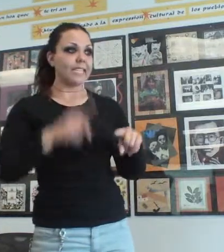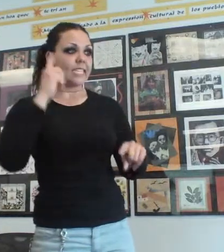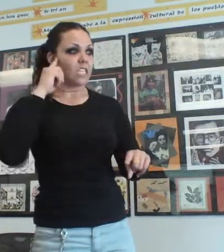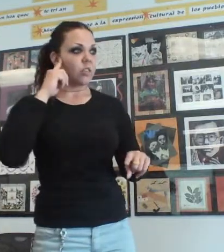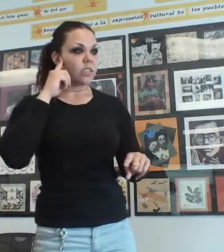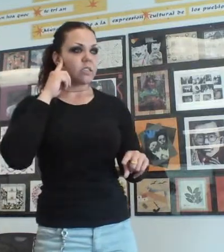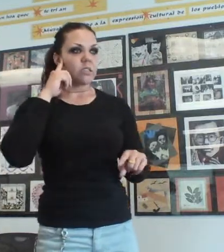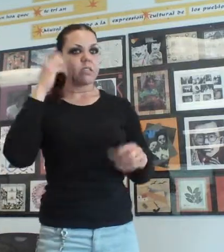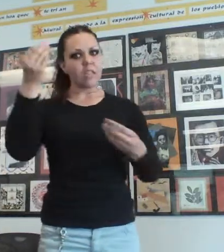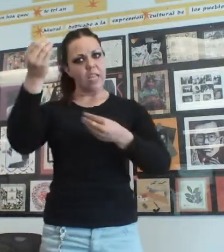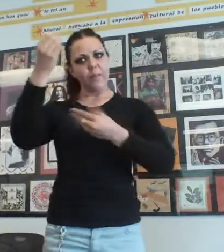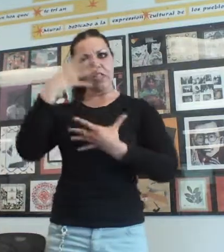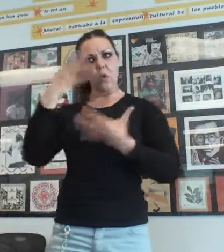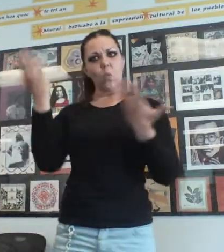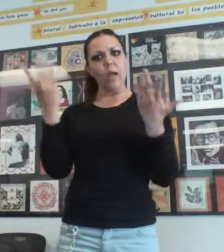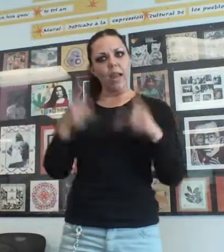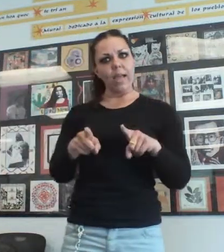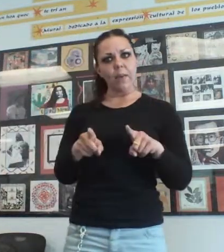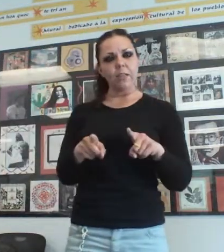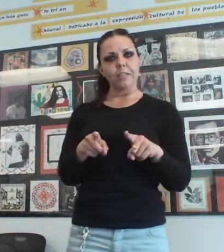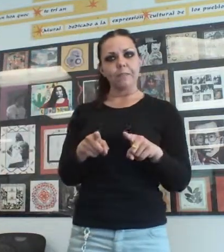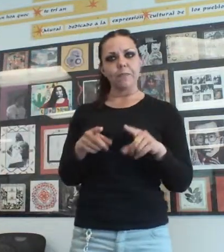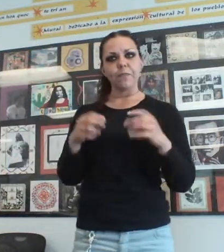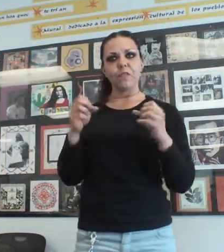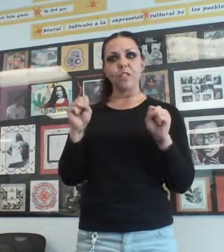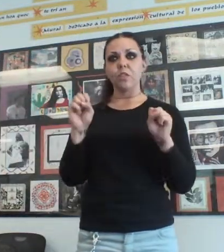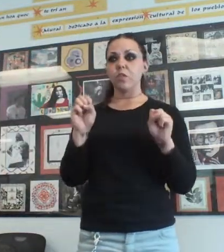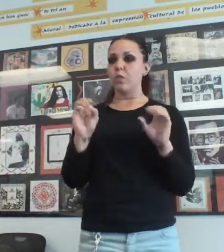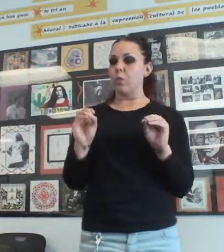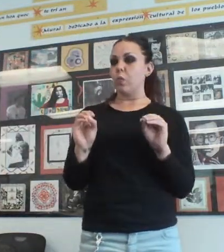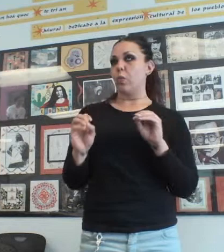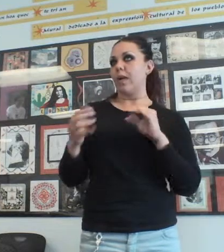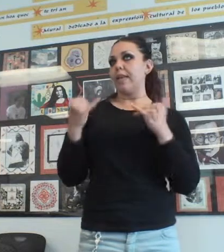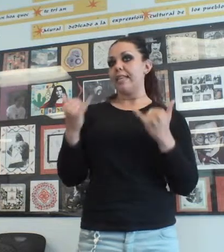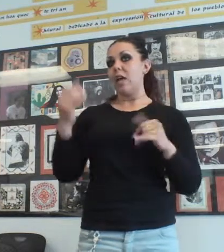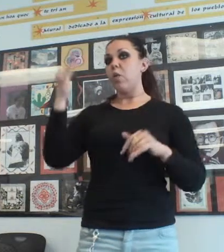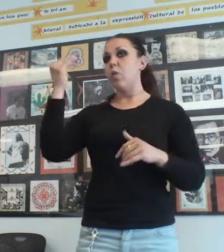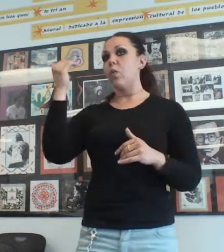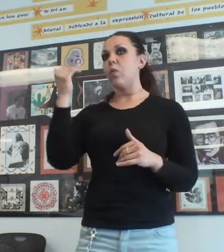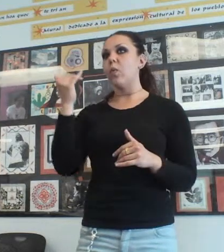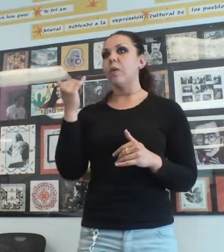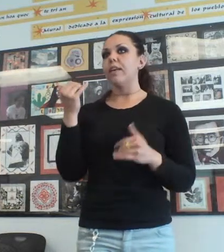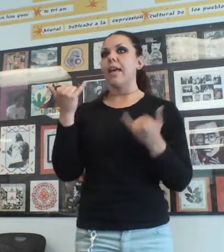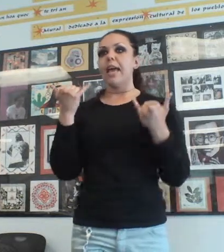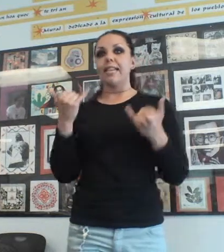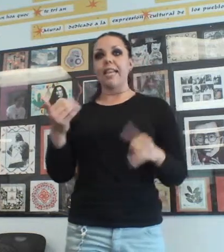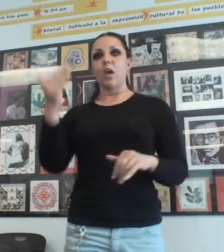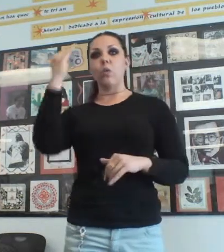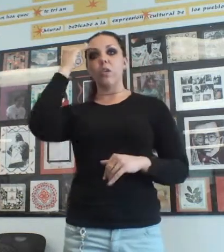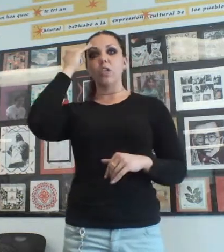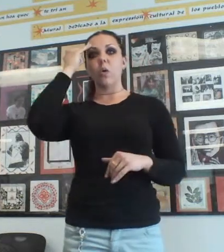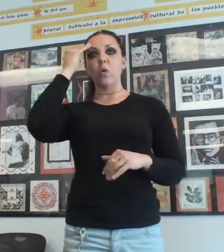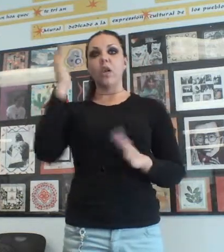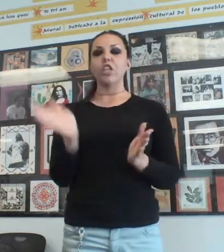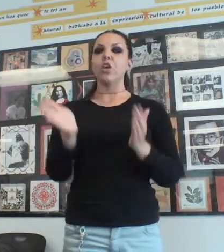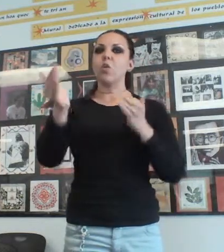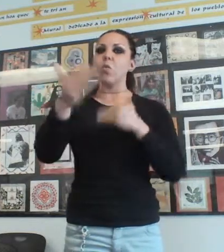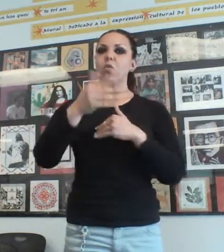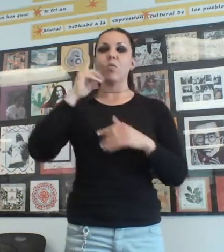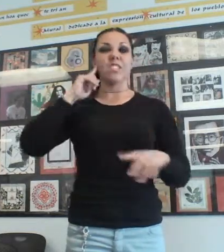happened. So now we know either the room was too loud, we have to adjust the environment, or we have to put your hearing test or get your hearing aids or